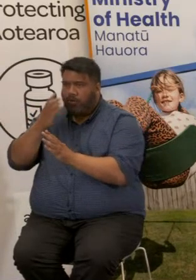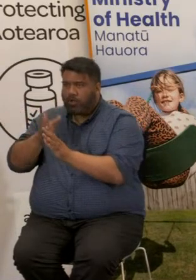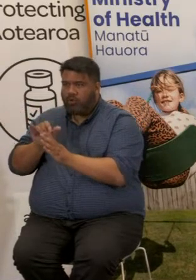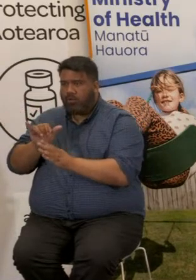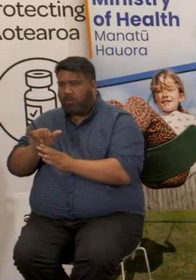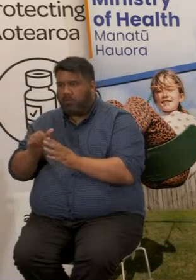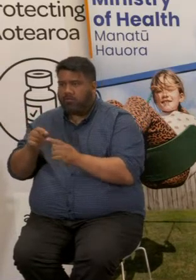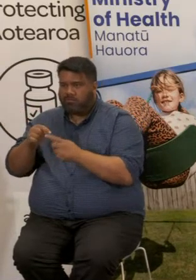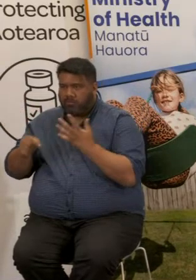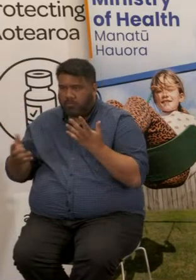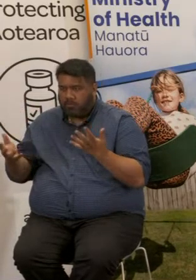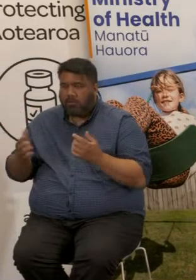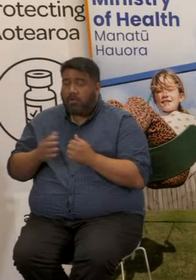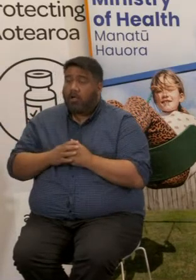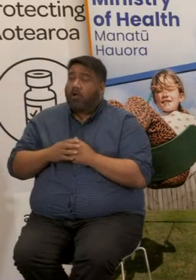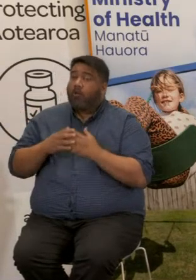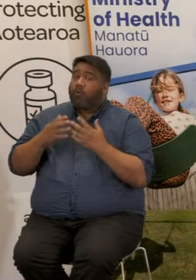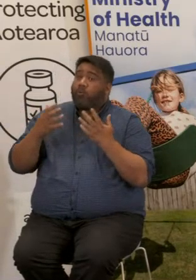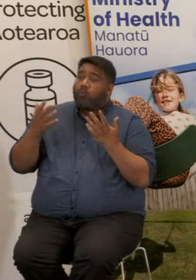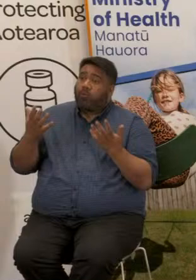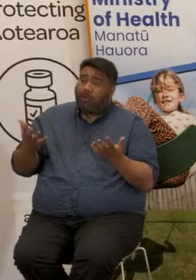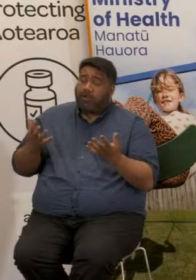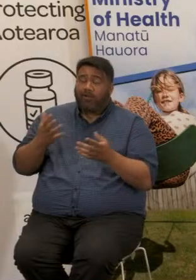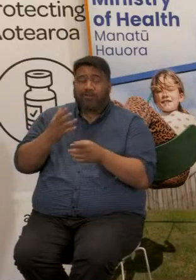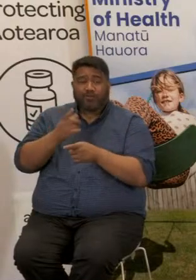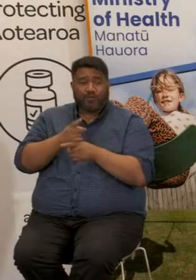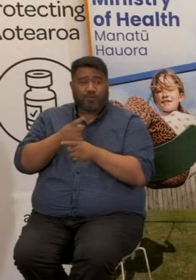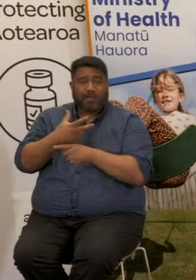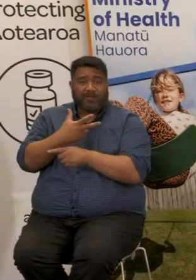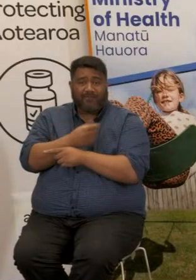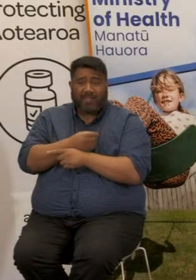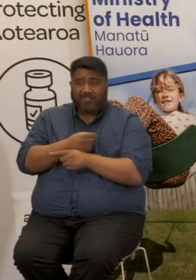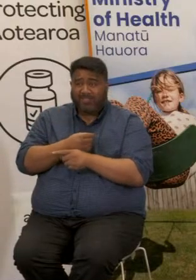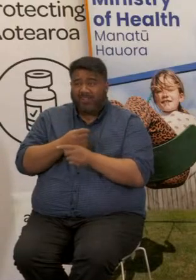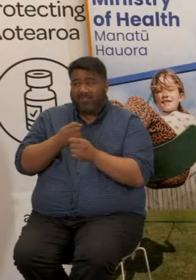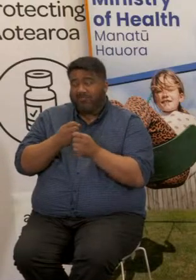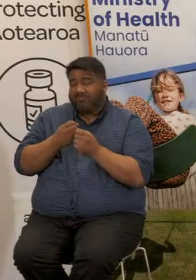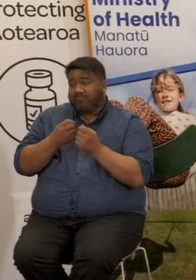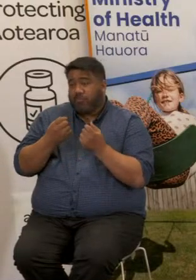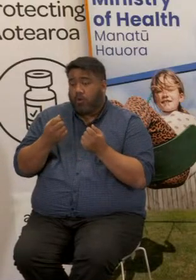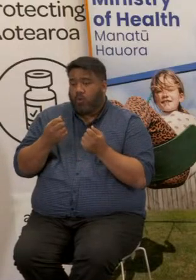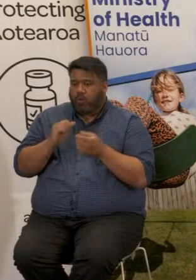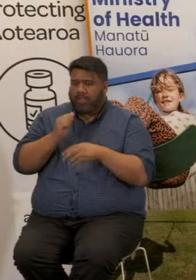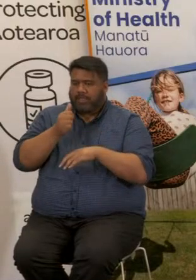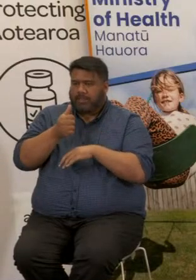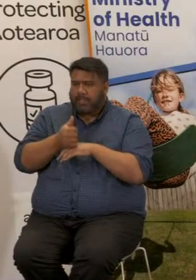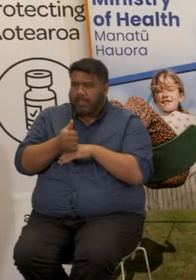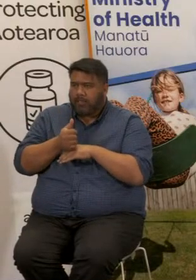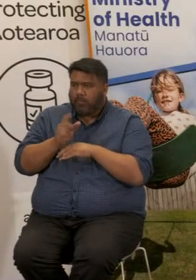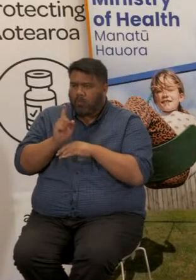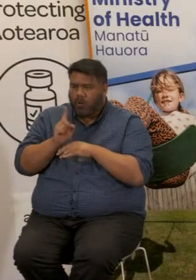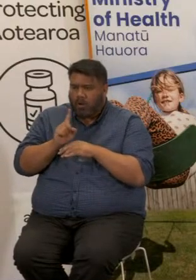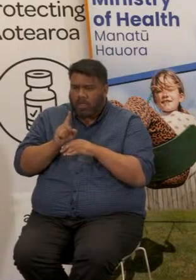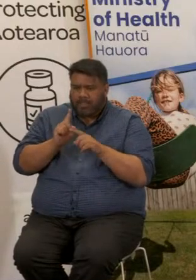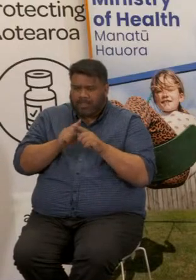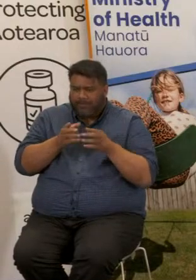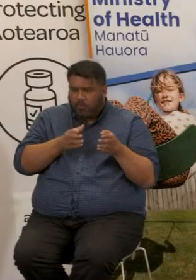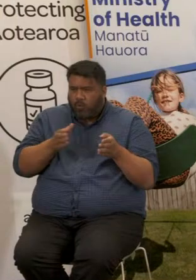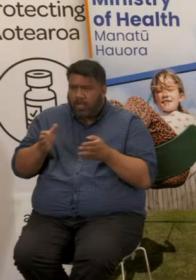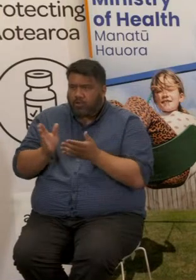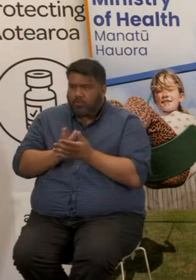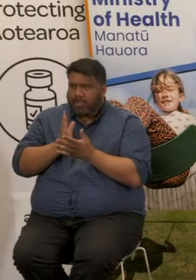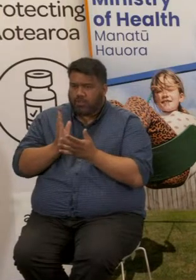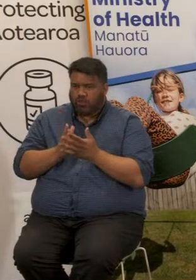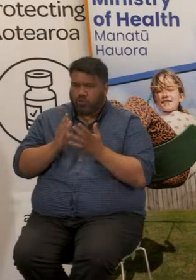all our age groups right from the start, we have had specific initiatives and a strong focus on equity.